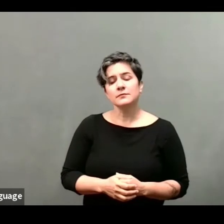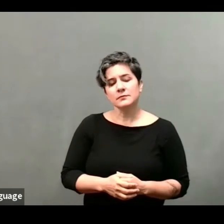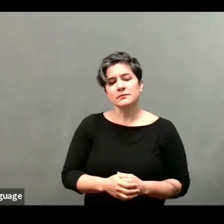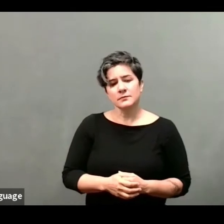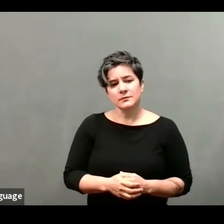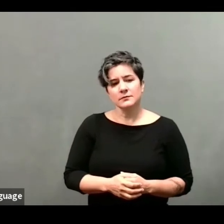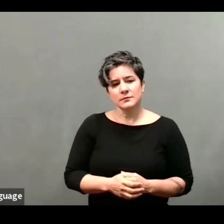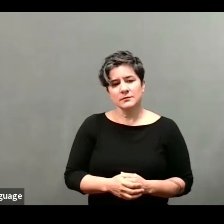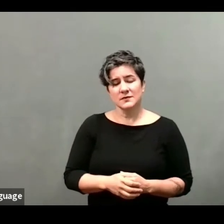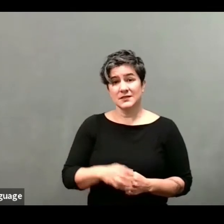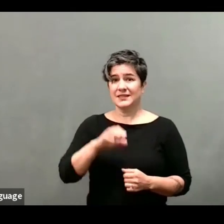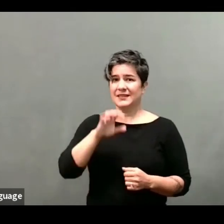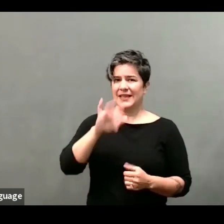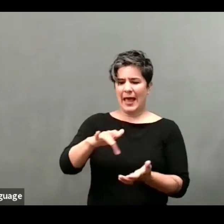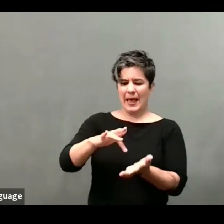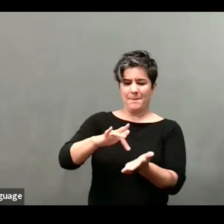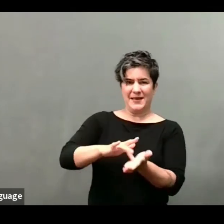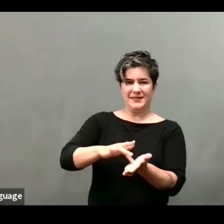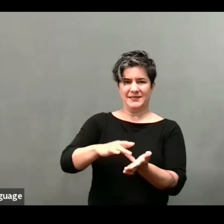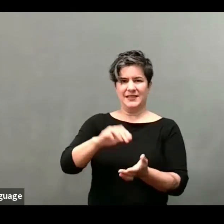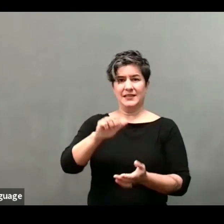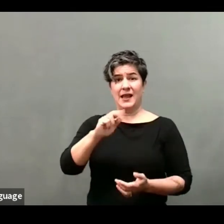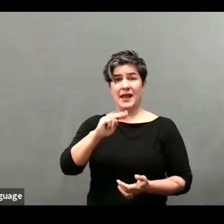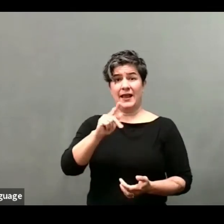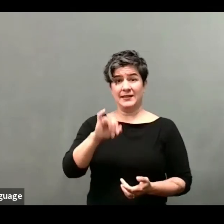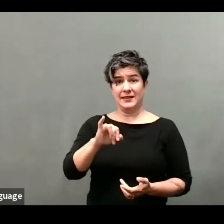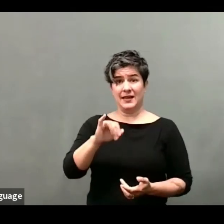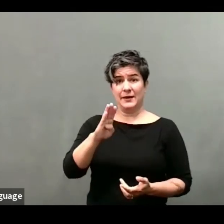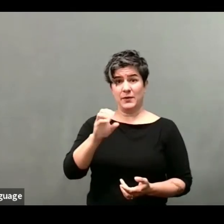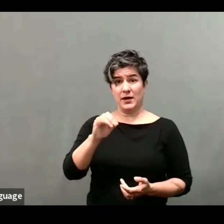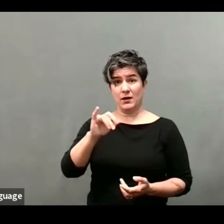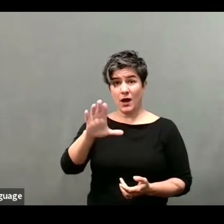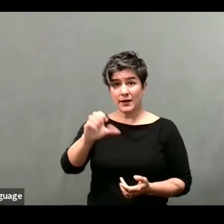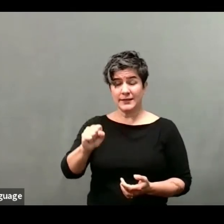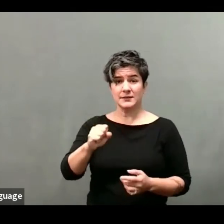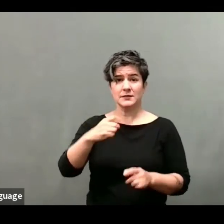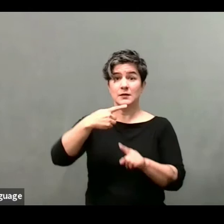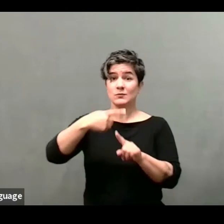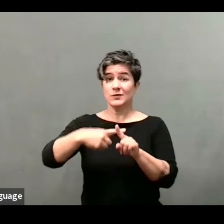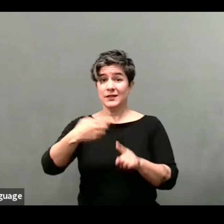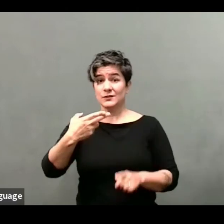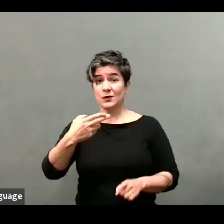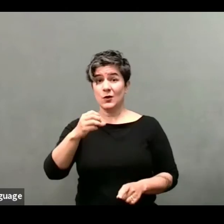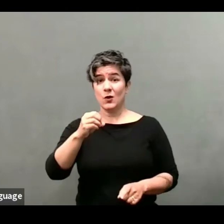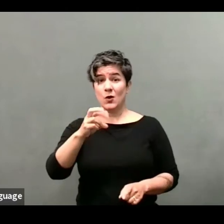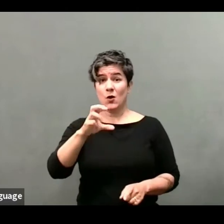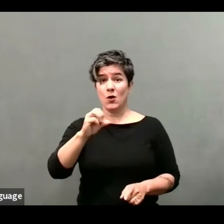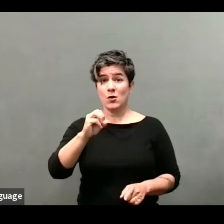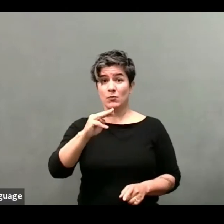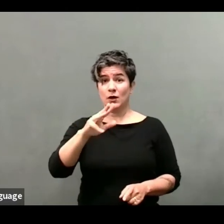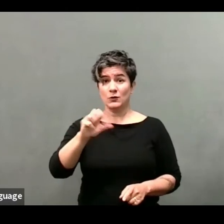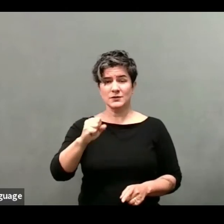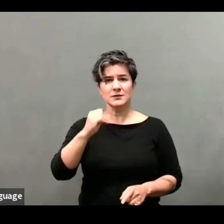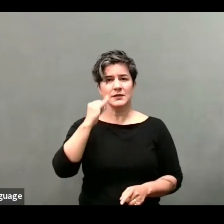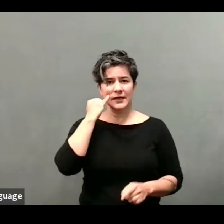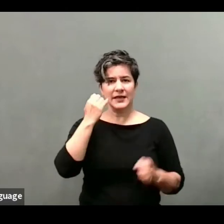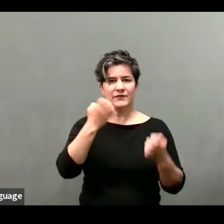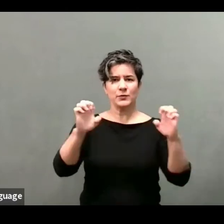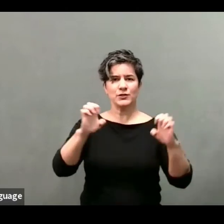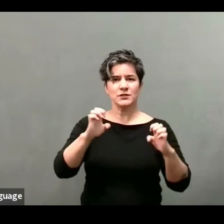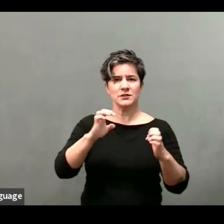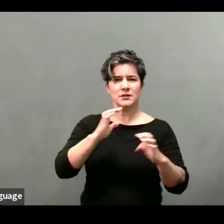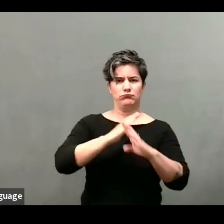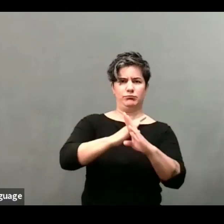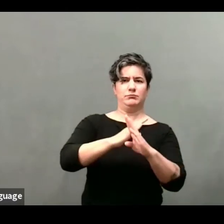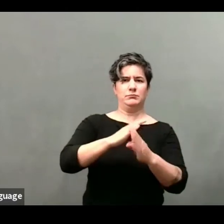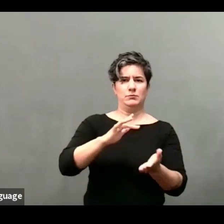that taking all those antibiotics at once, plus taking hormones, if they're also having an emergency